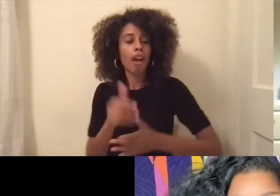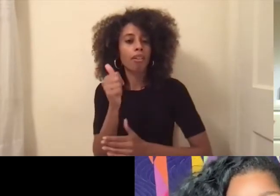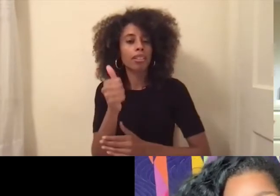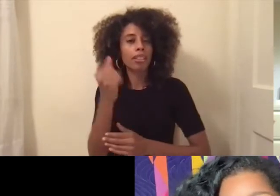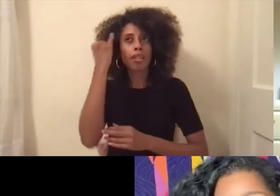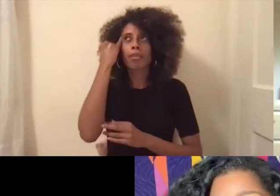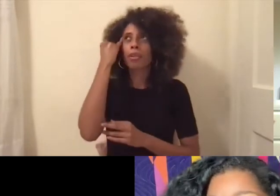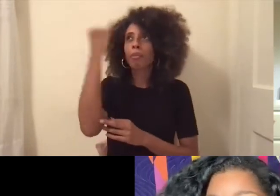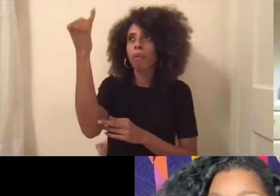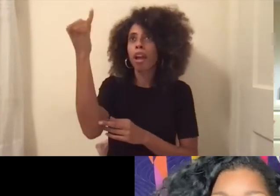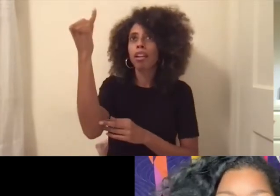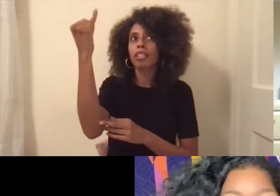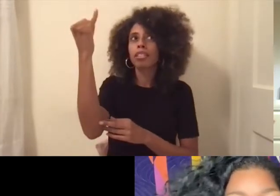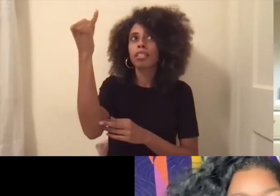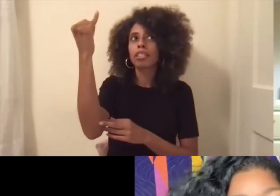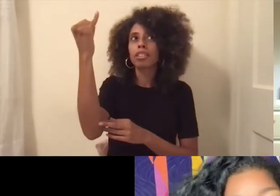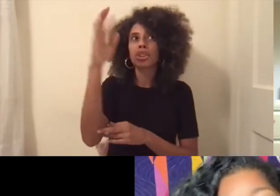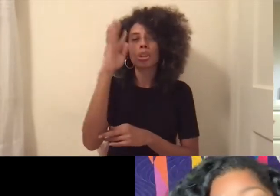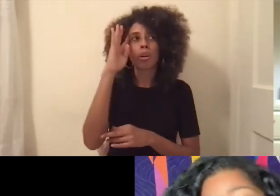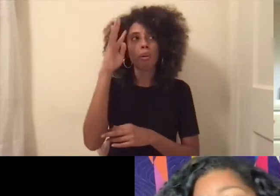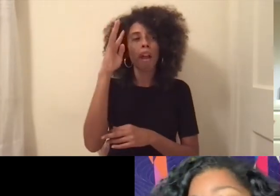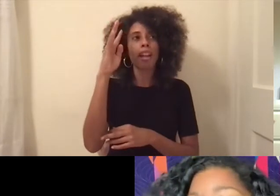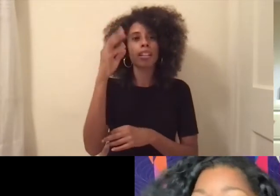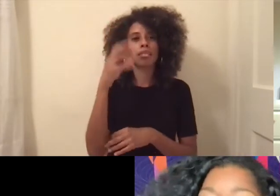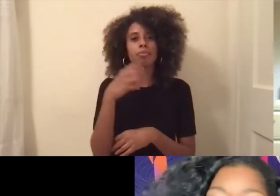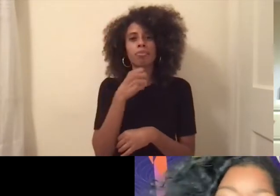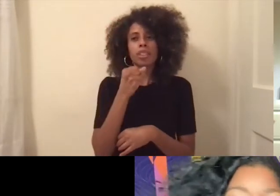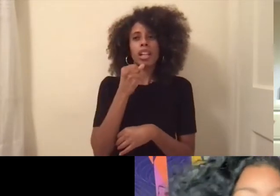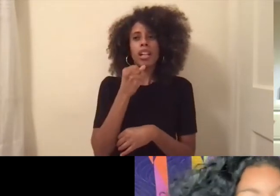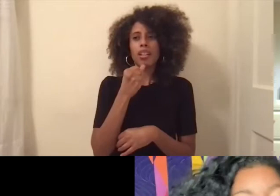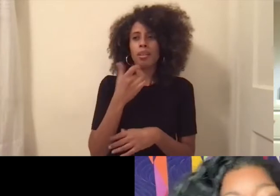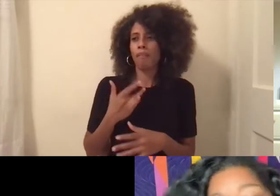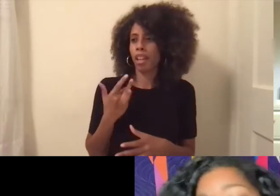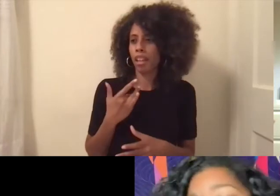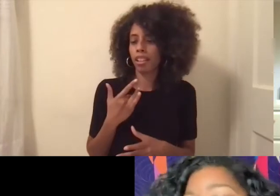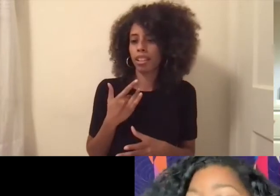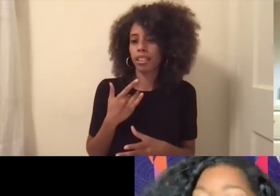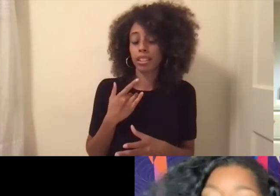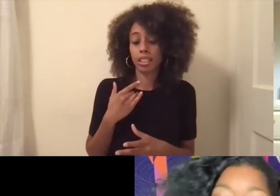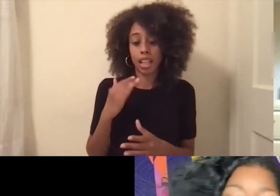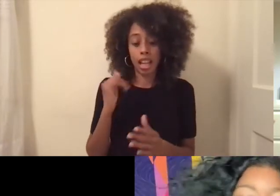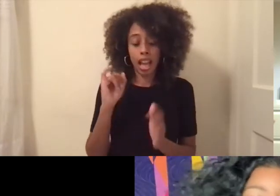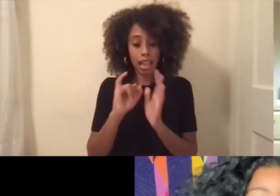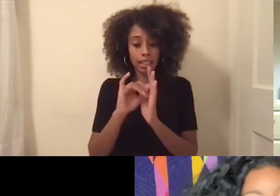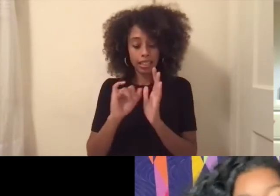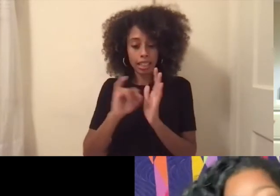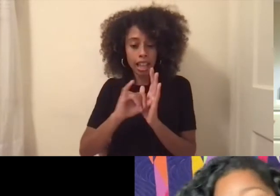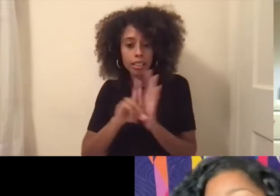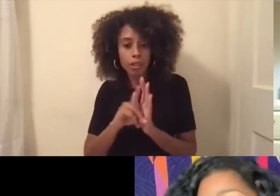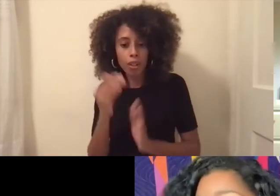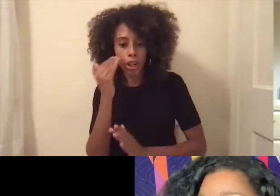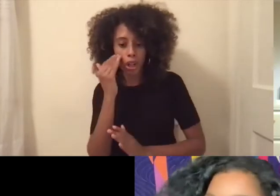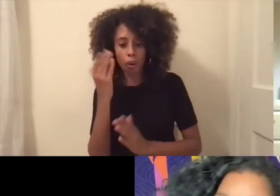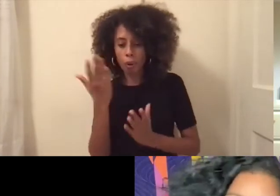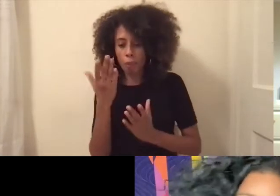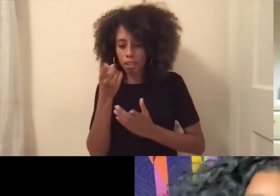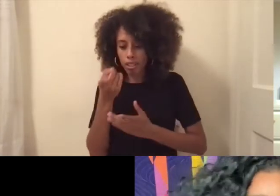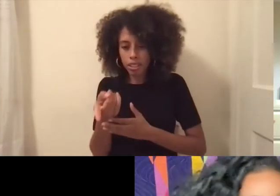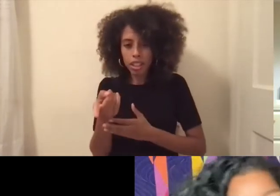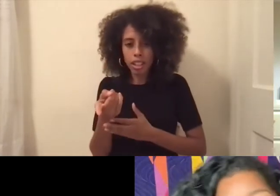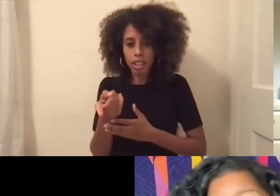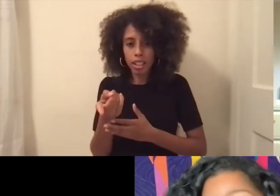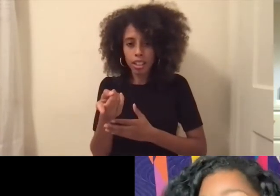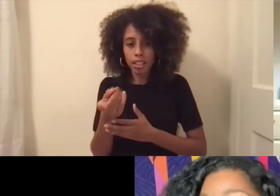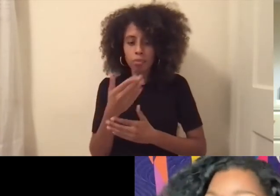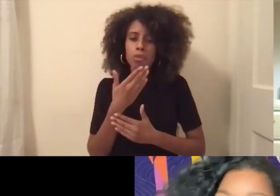Creations of strangulations, identifying and truly recognizing what those are. Being sweeter to self in